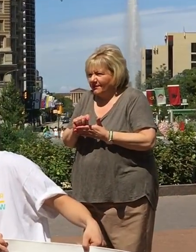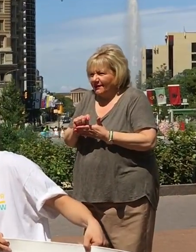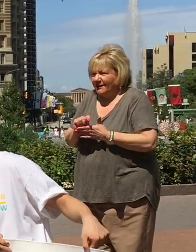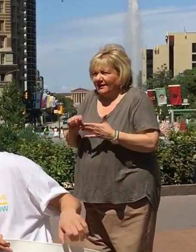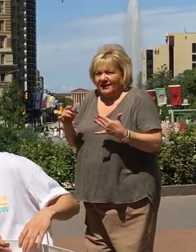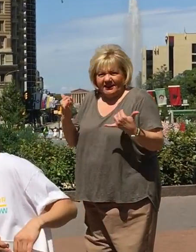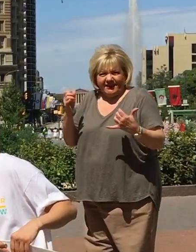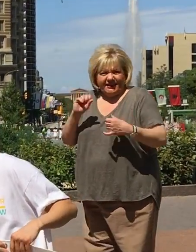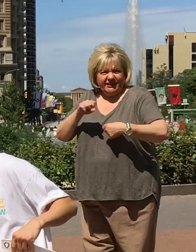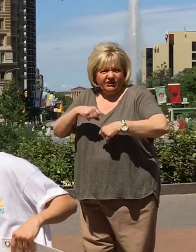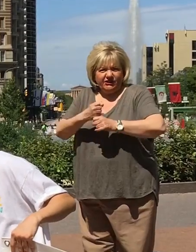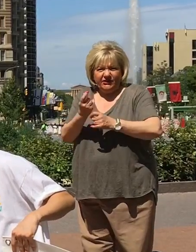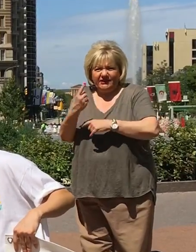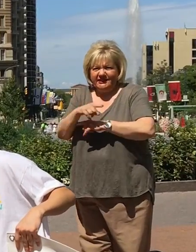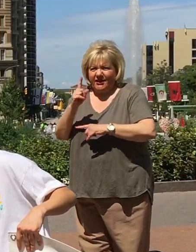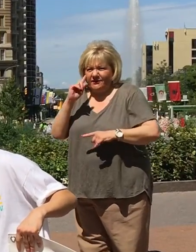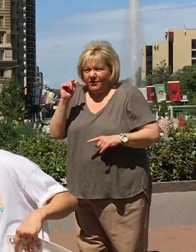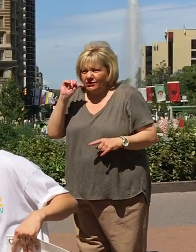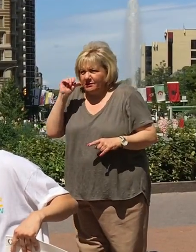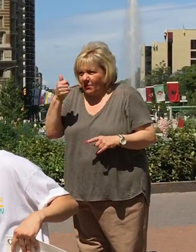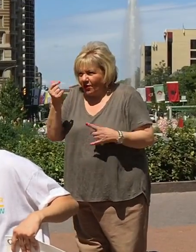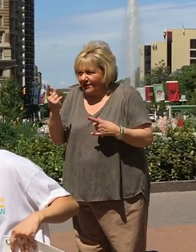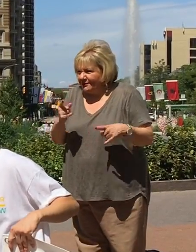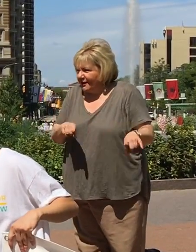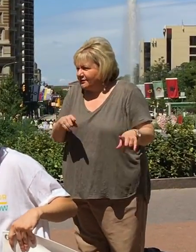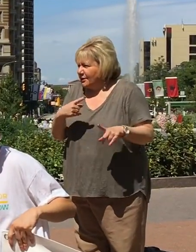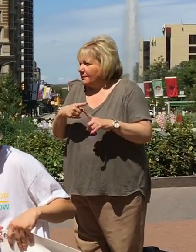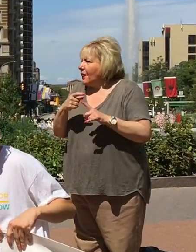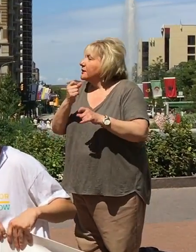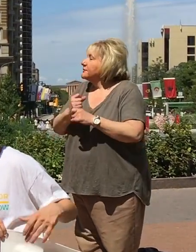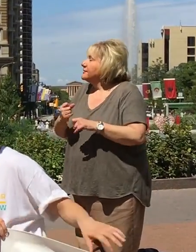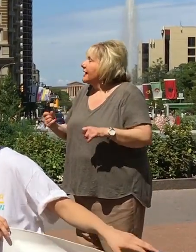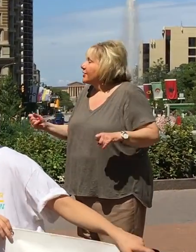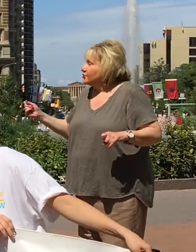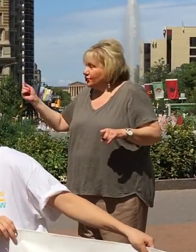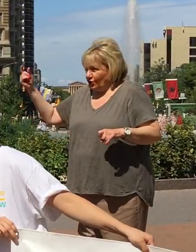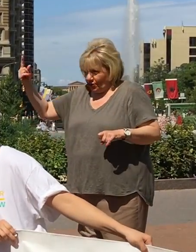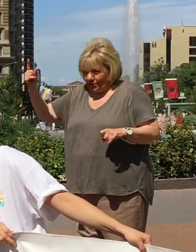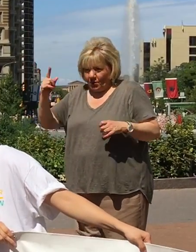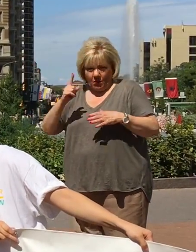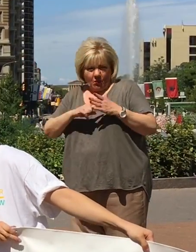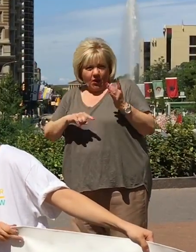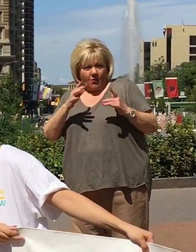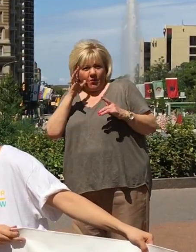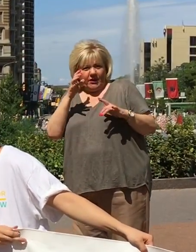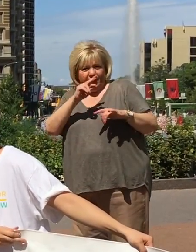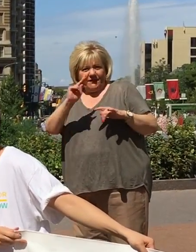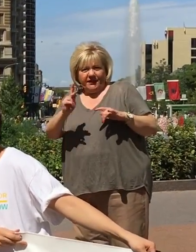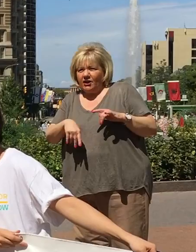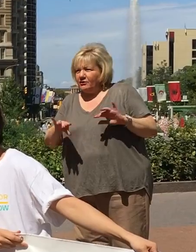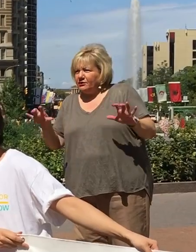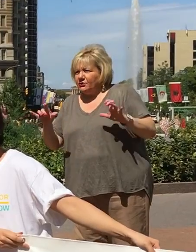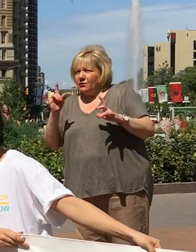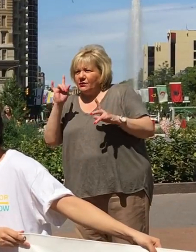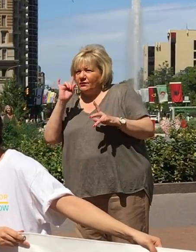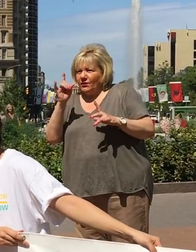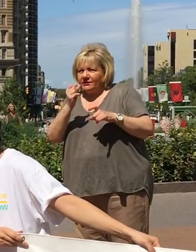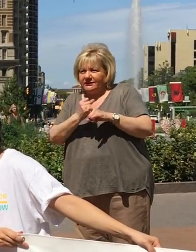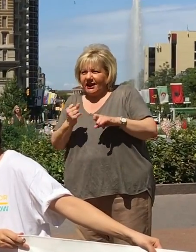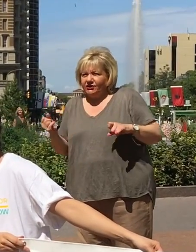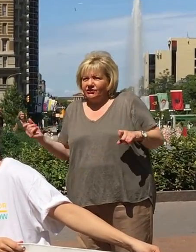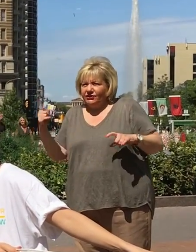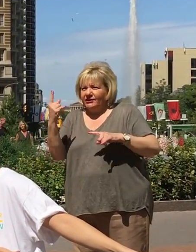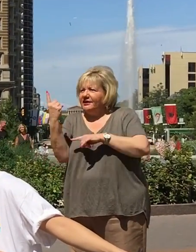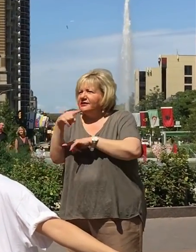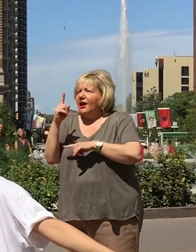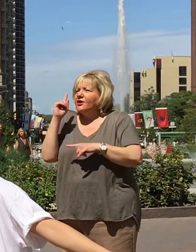this year's Day for Tomorrow event in Philly, but also next year's. I want to know what Philly does next year for Day for Tomorrow and how we bring